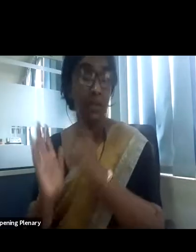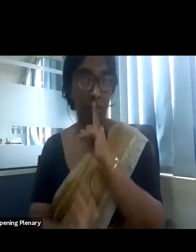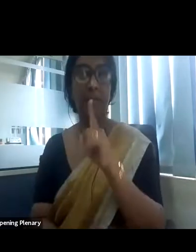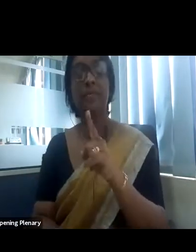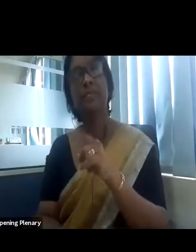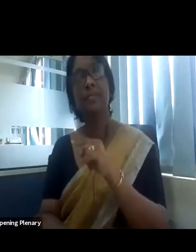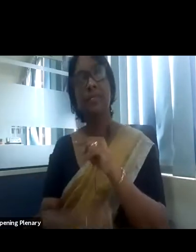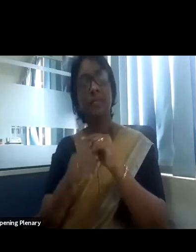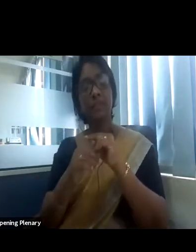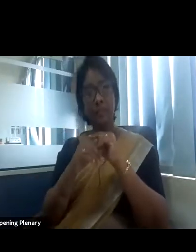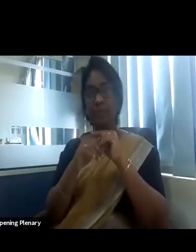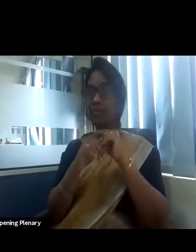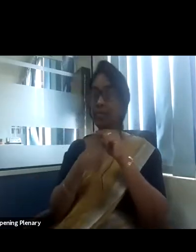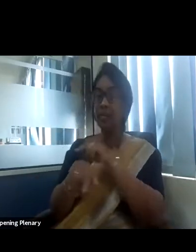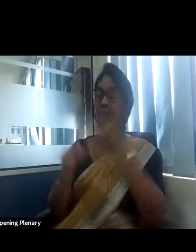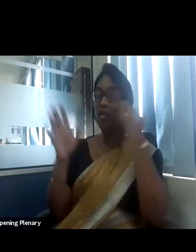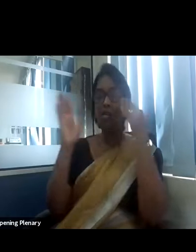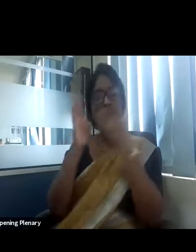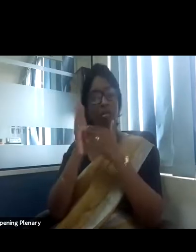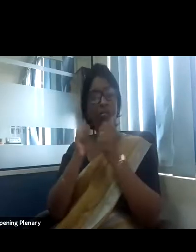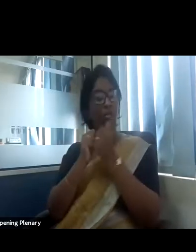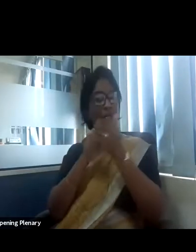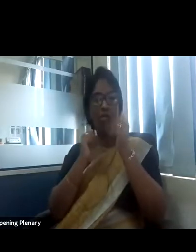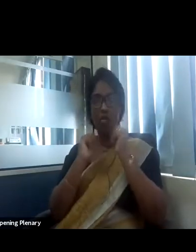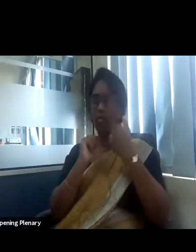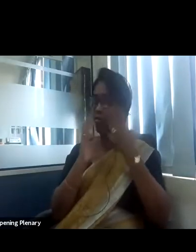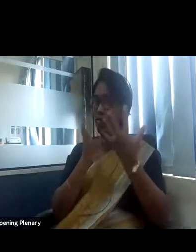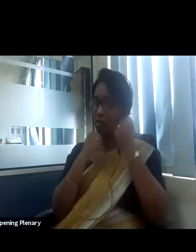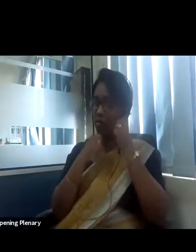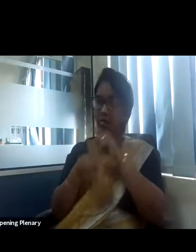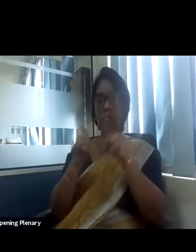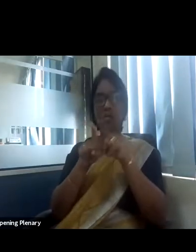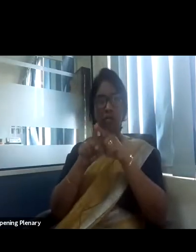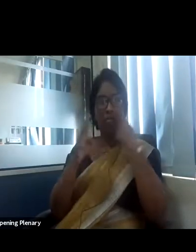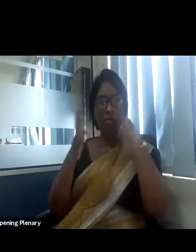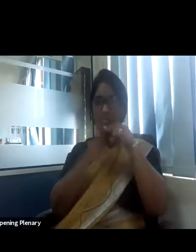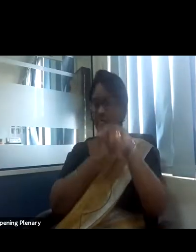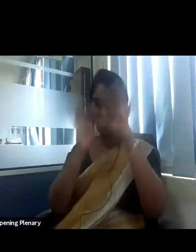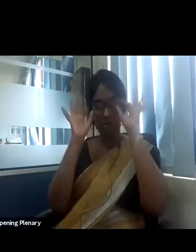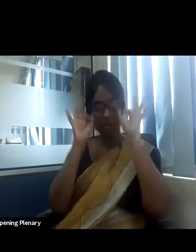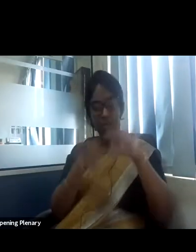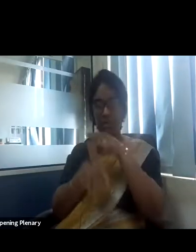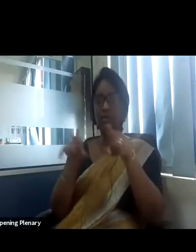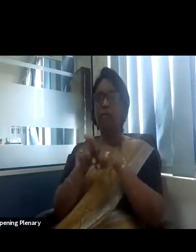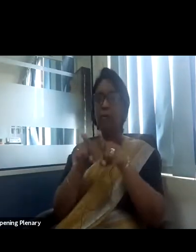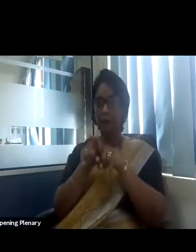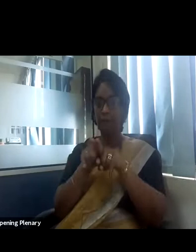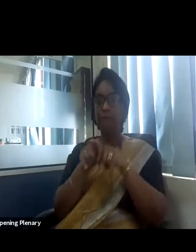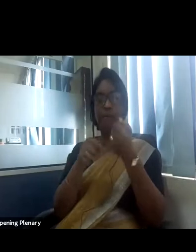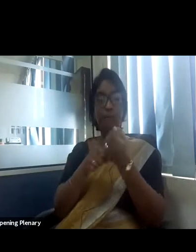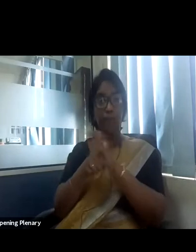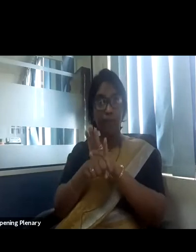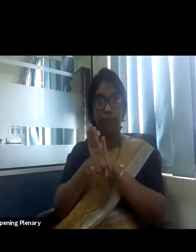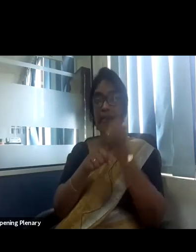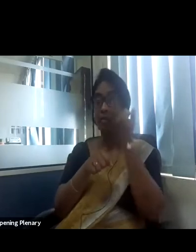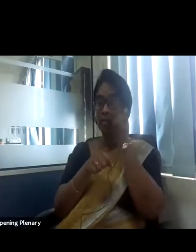in light of the gaps and delays caused by COVID-19 pandemic. Actions already underway